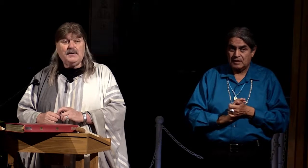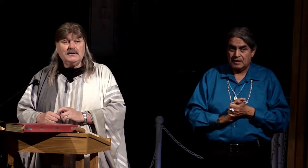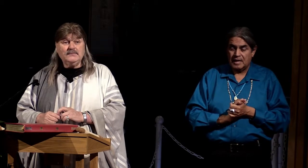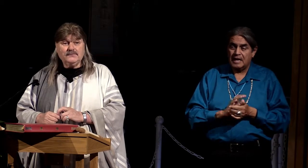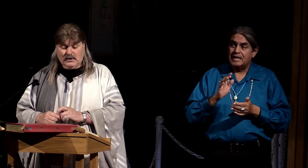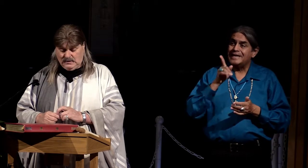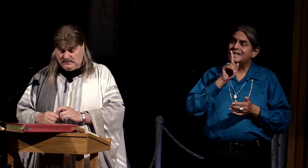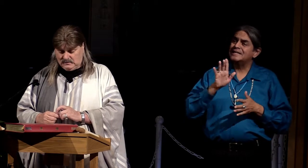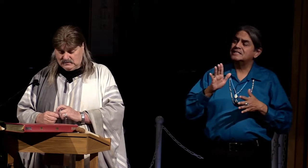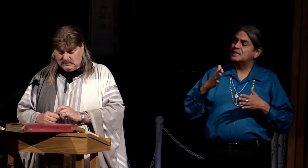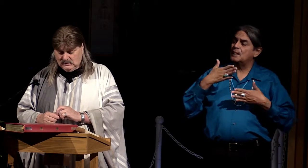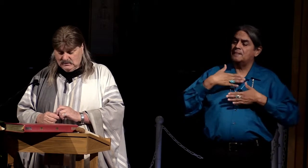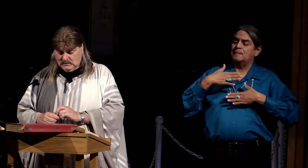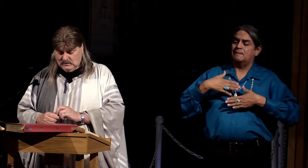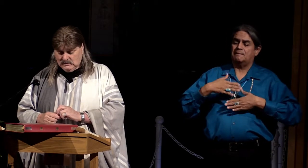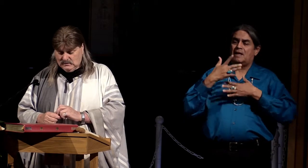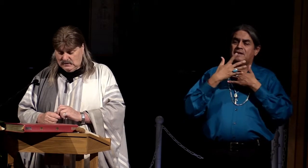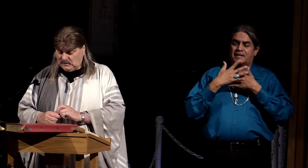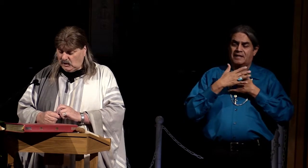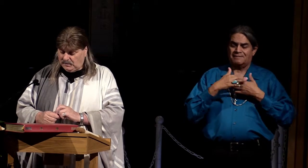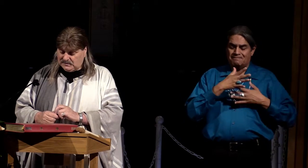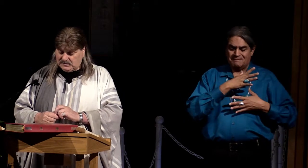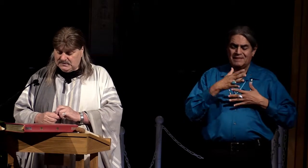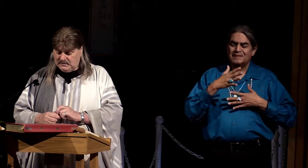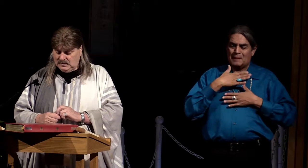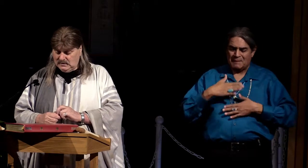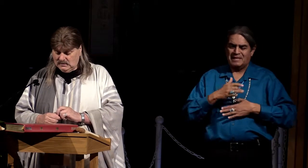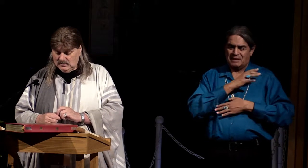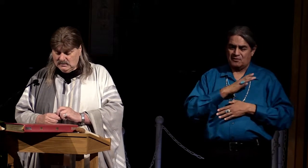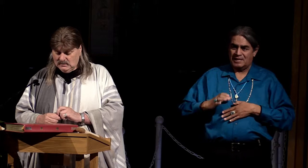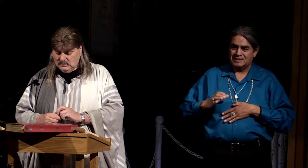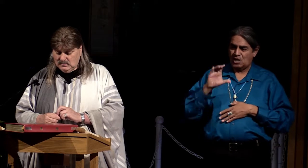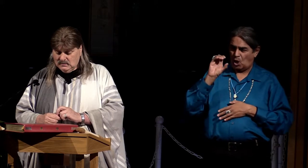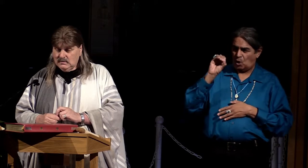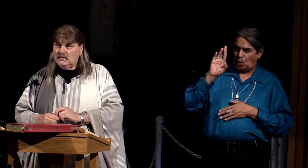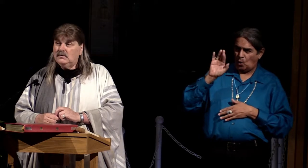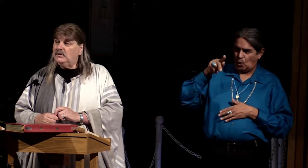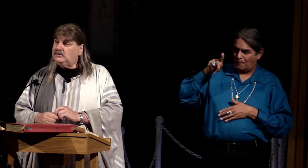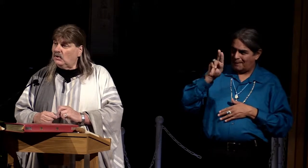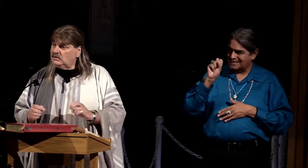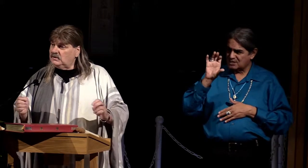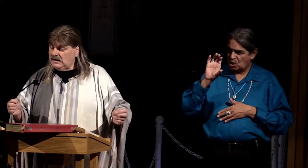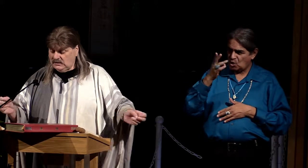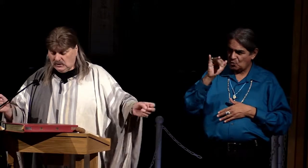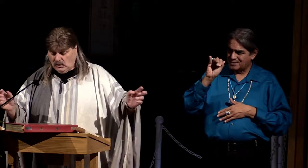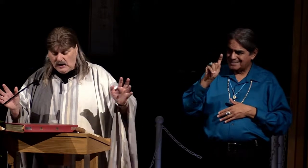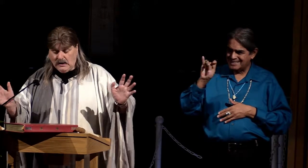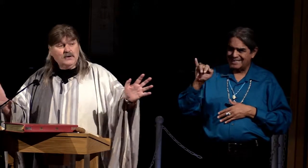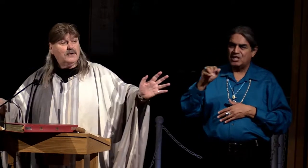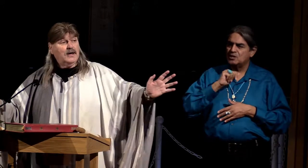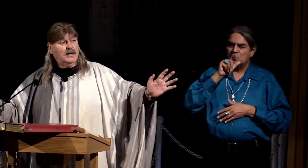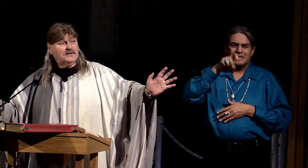It is the body of Christ. It is Corpus Christi. We don't need to